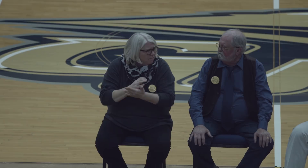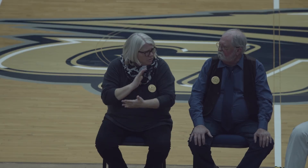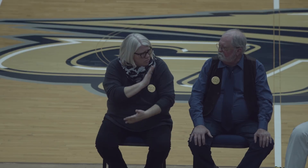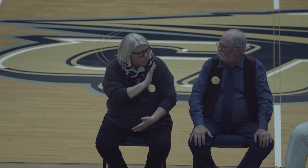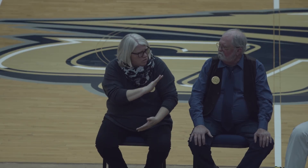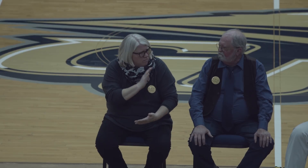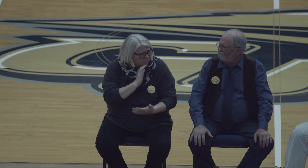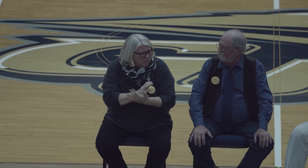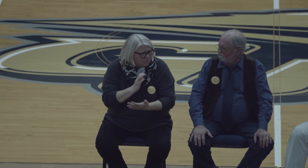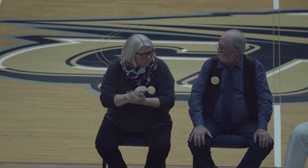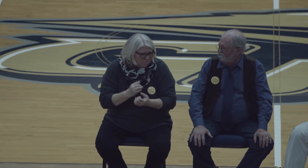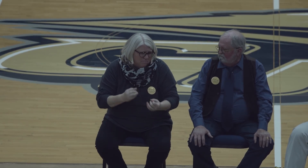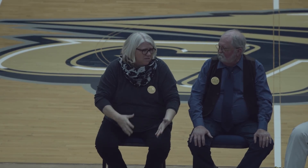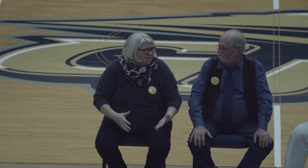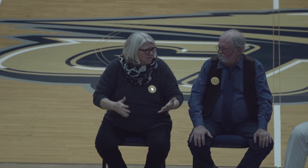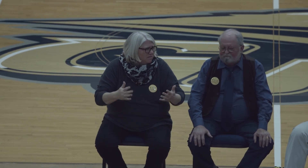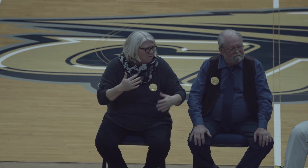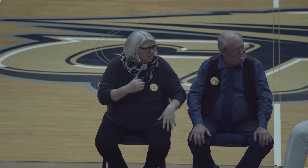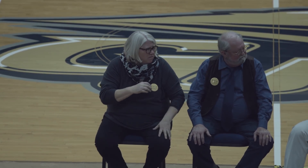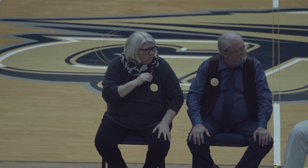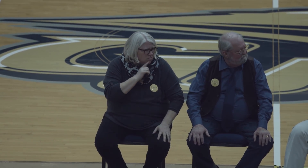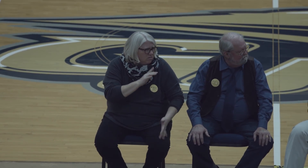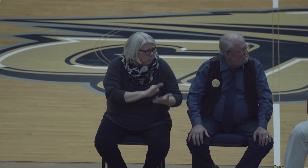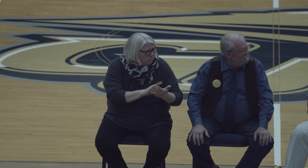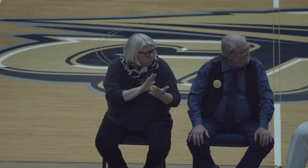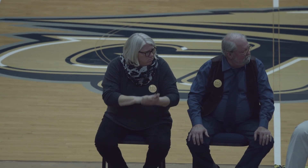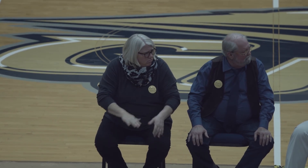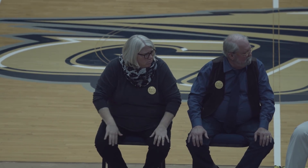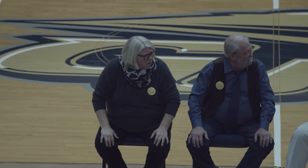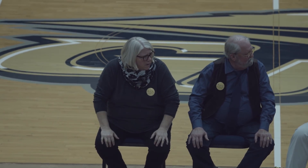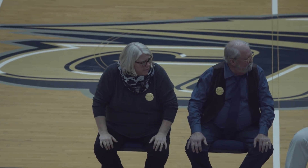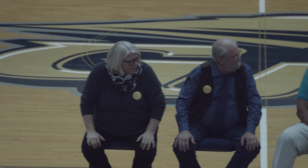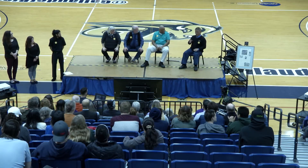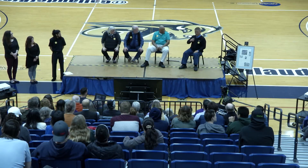You created records of DPN. Thank you. Thank you.